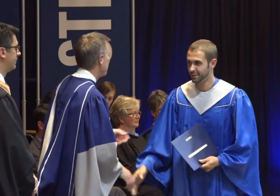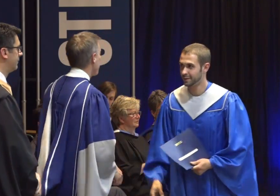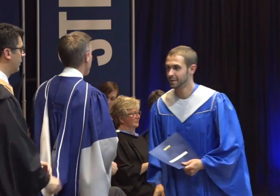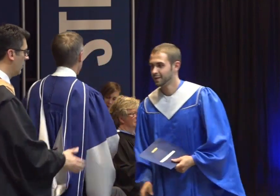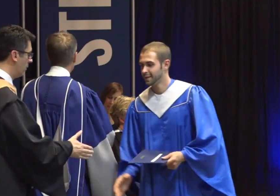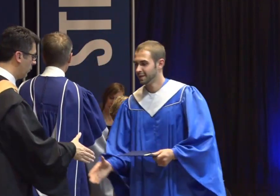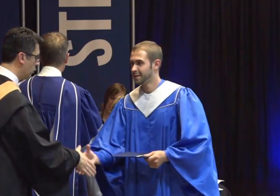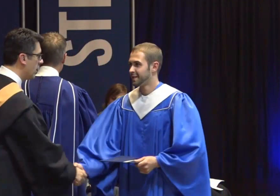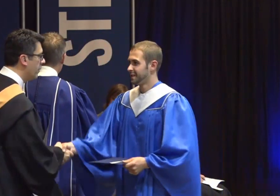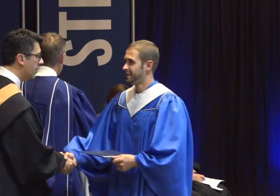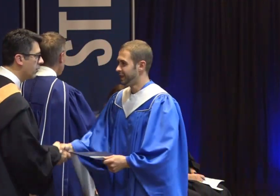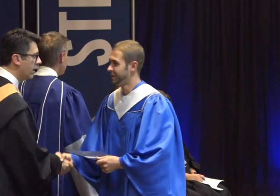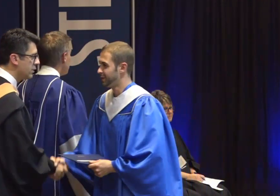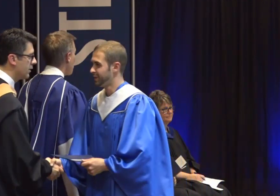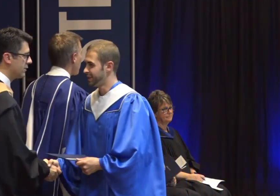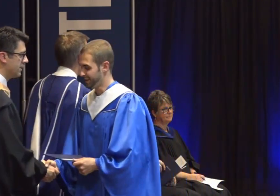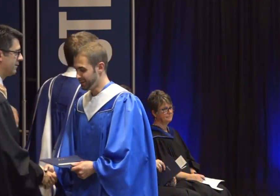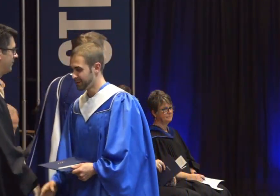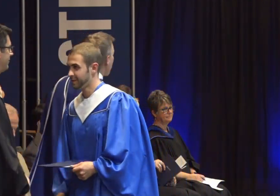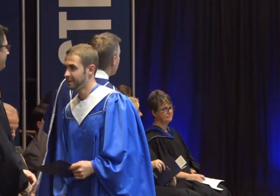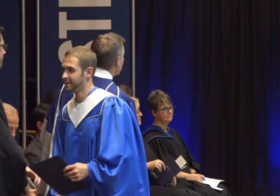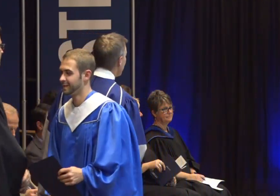Justin Hurlbert, honors.